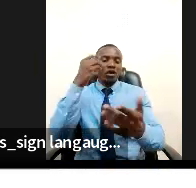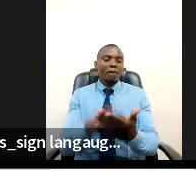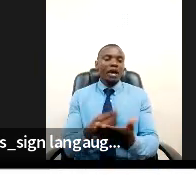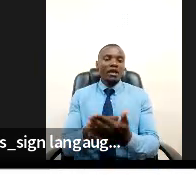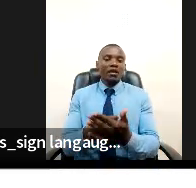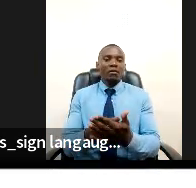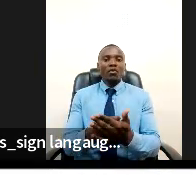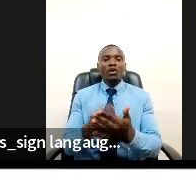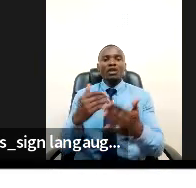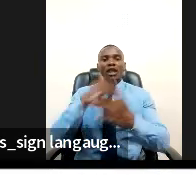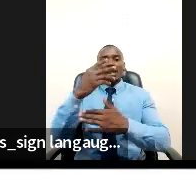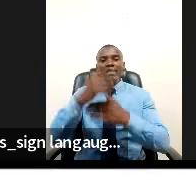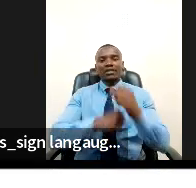2023.